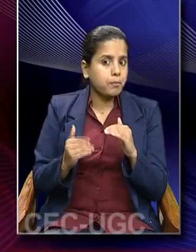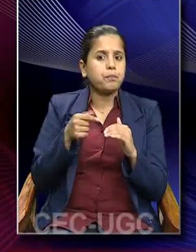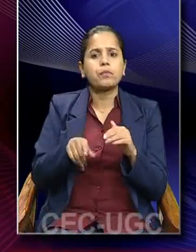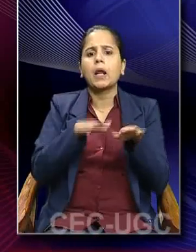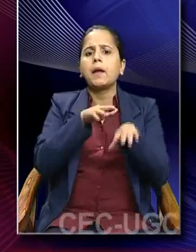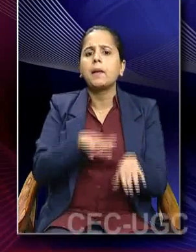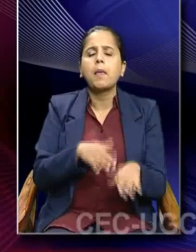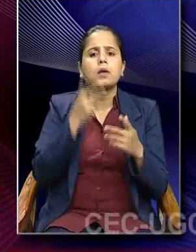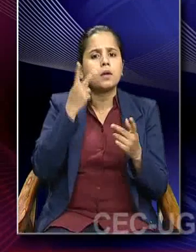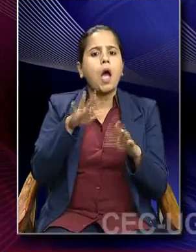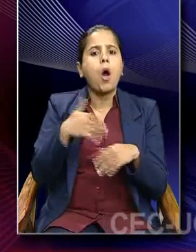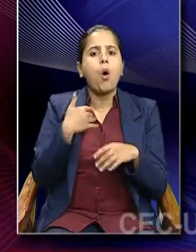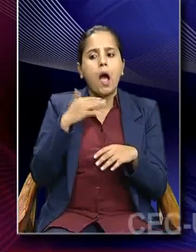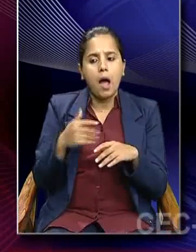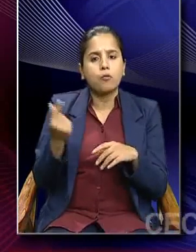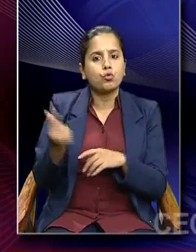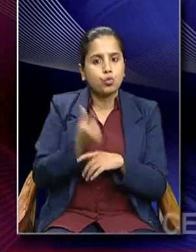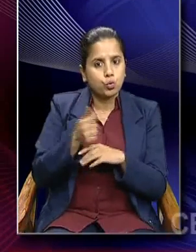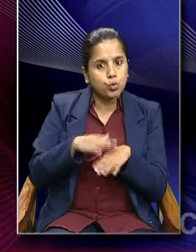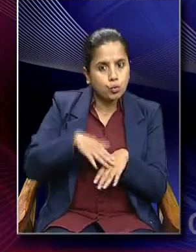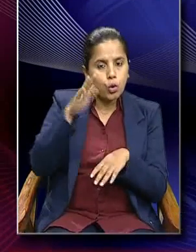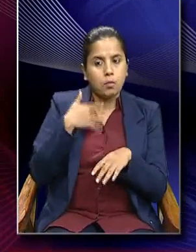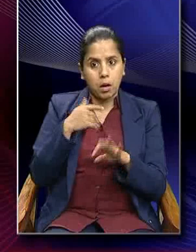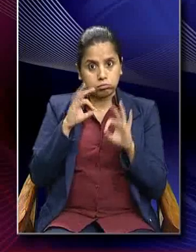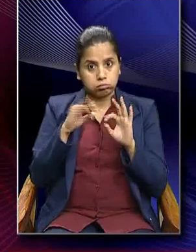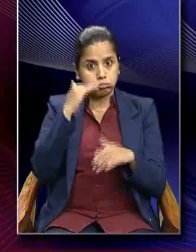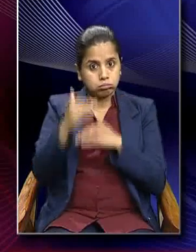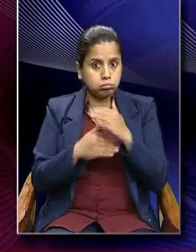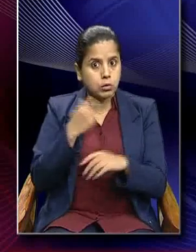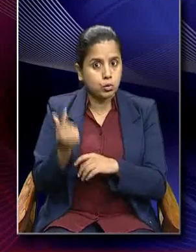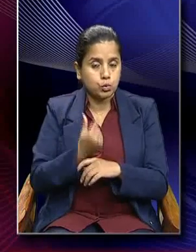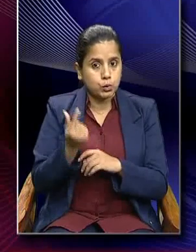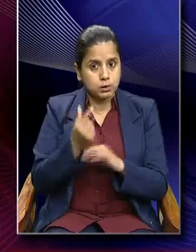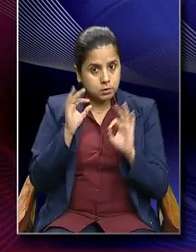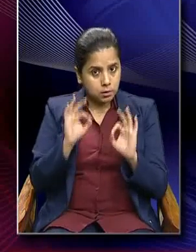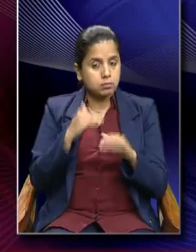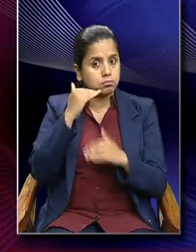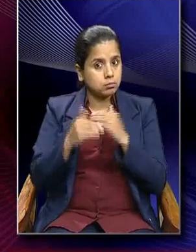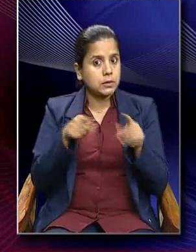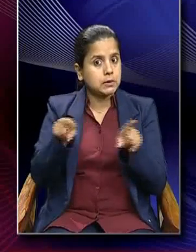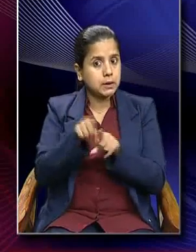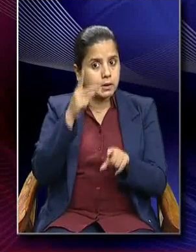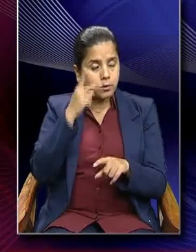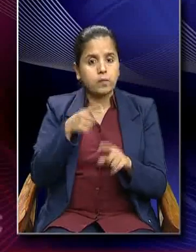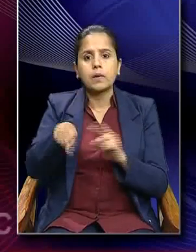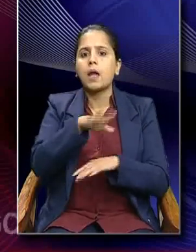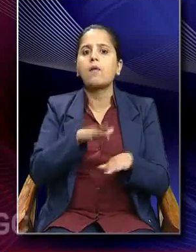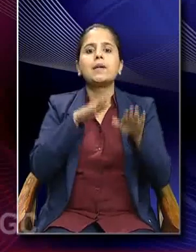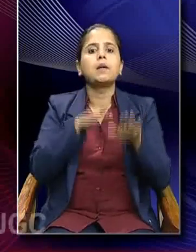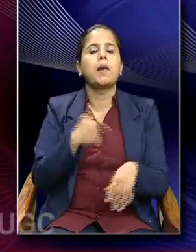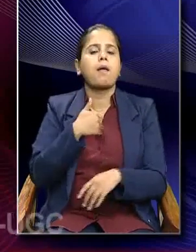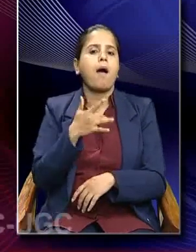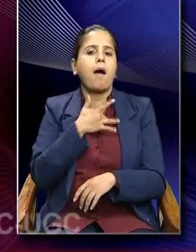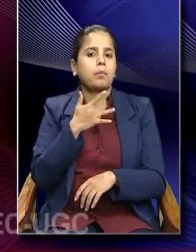depends how much we are conserving, how much we are efficient in consuming the energy, and then it also depends upon our